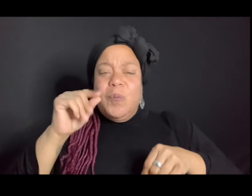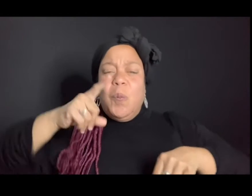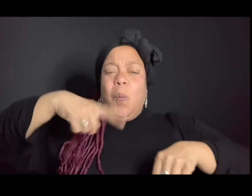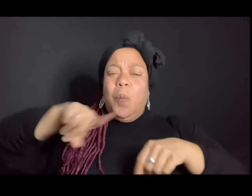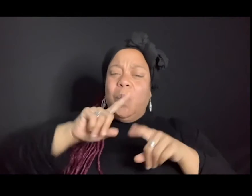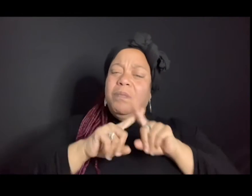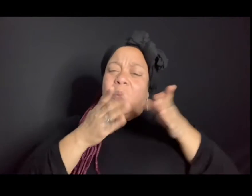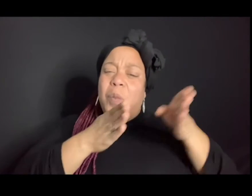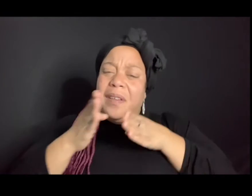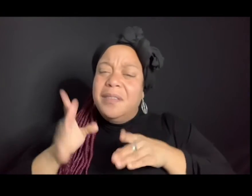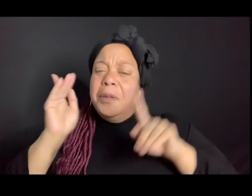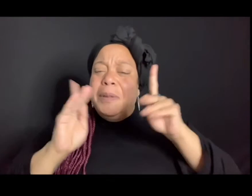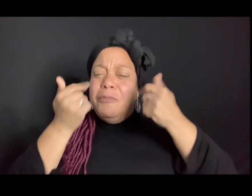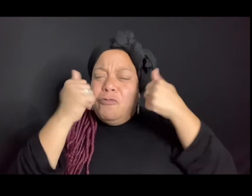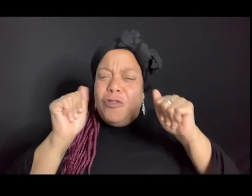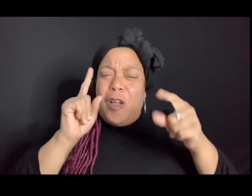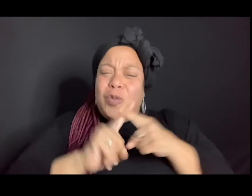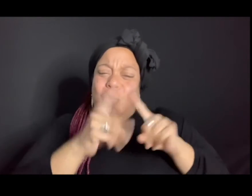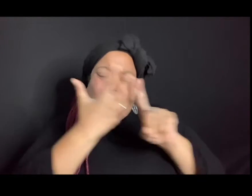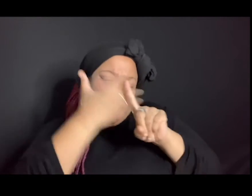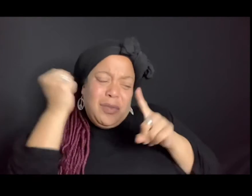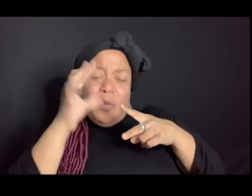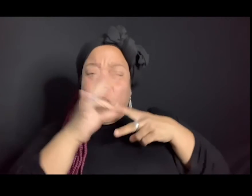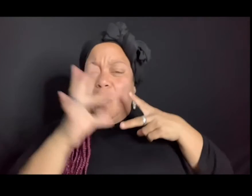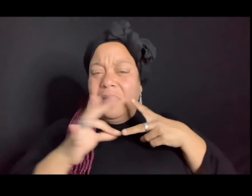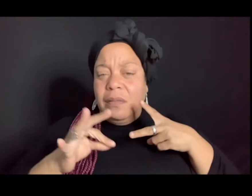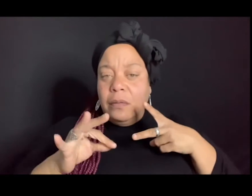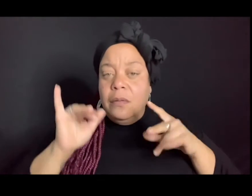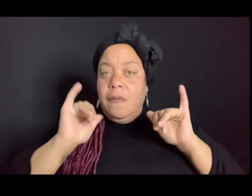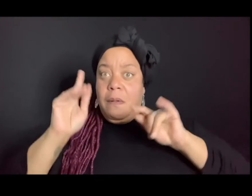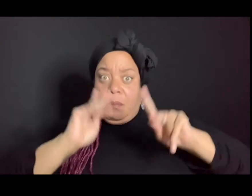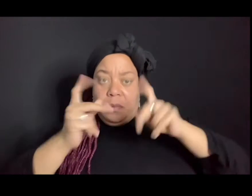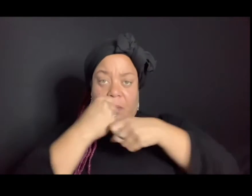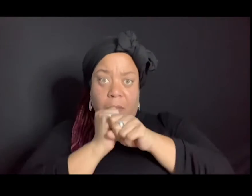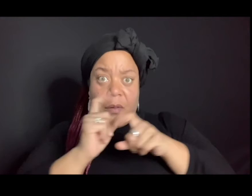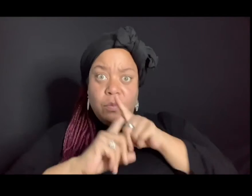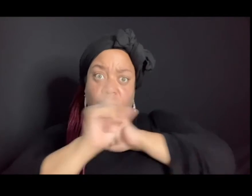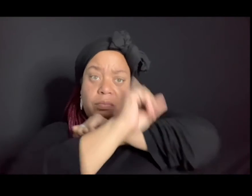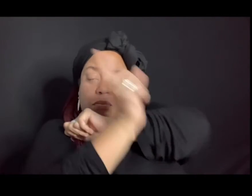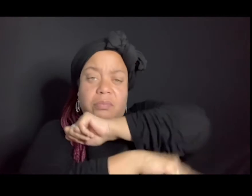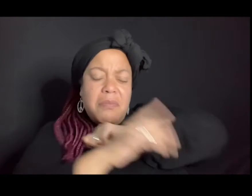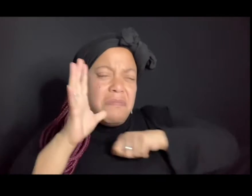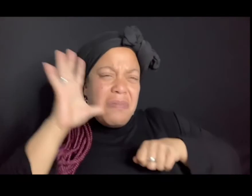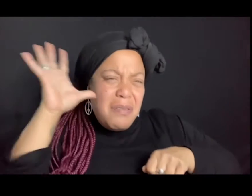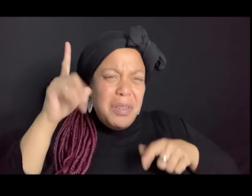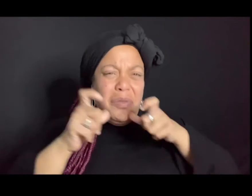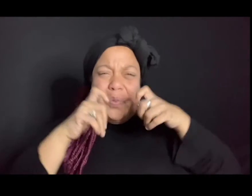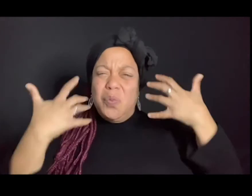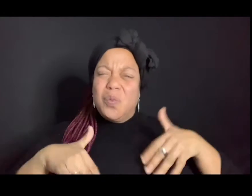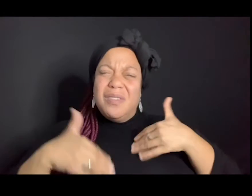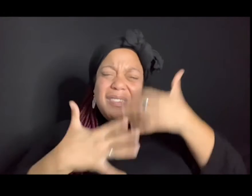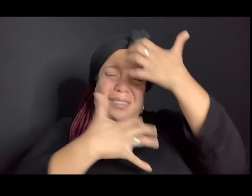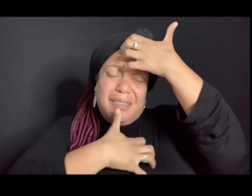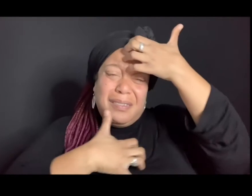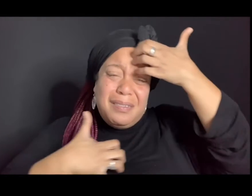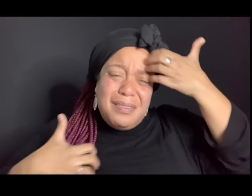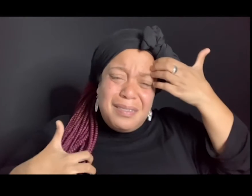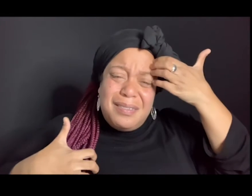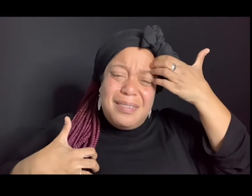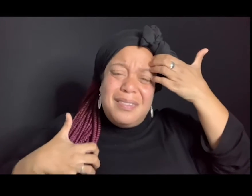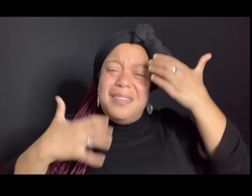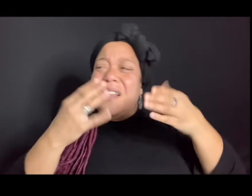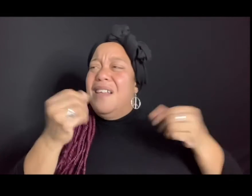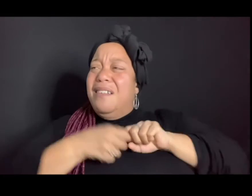are attempting to undermine choices that people make, to criminalize not only parents that are traumatized and mourning and